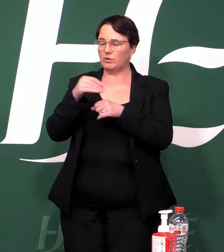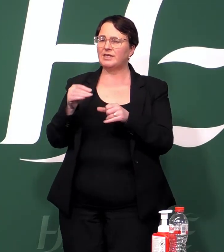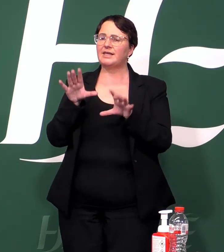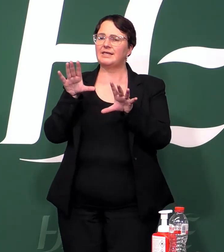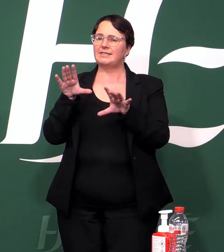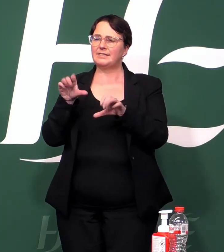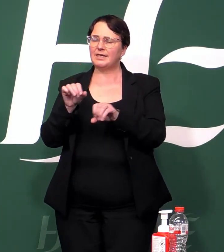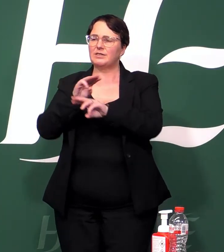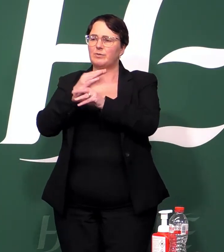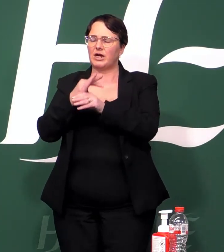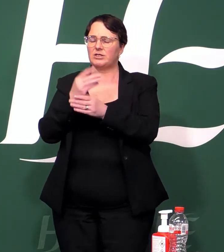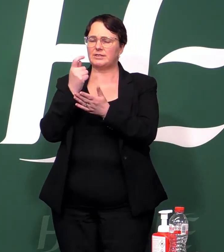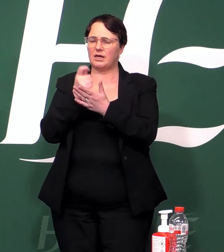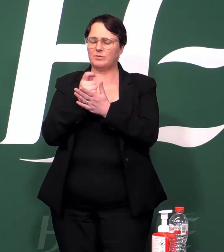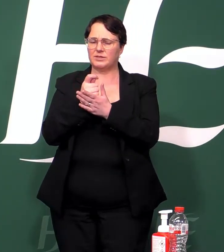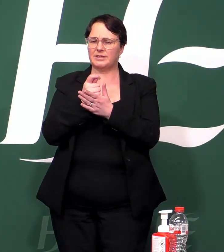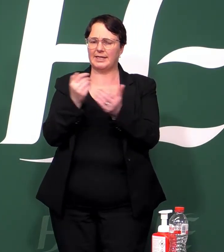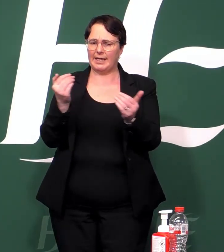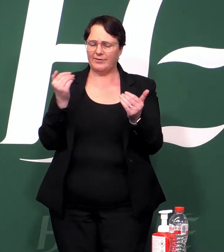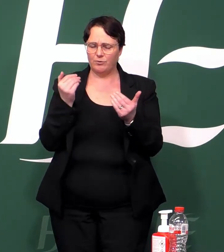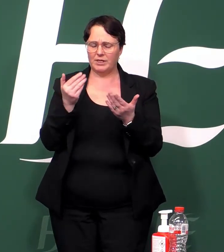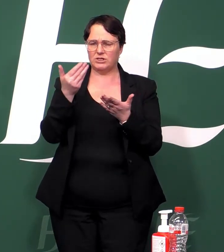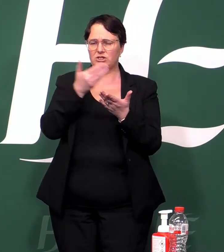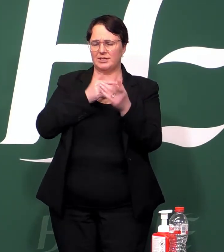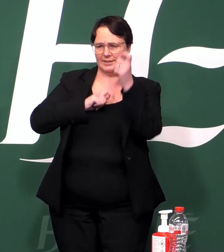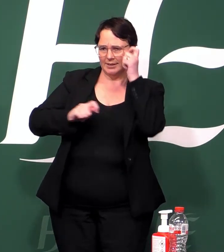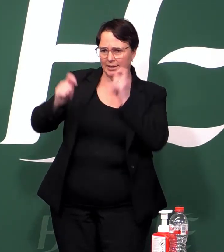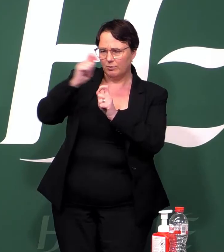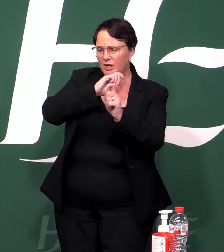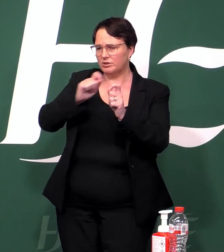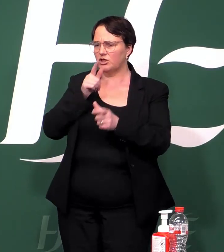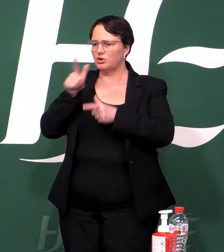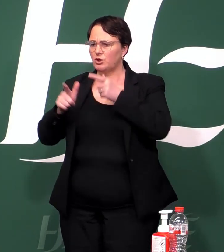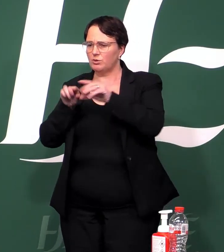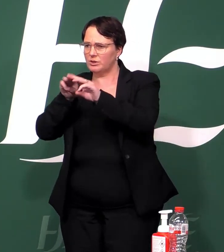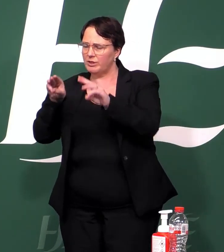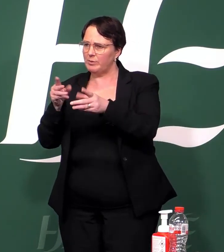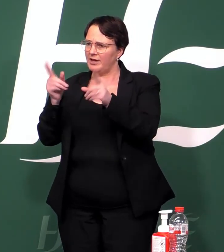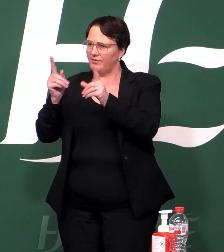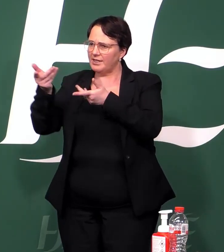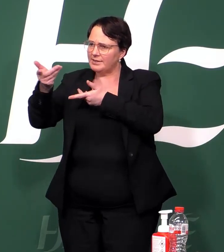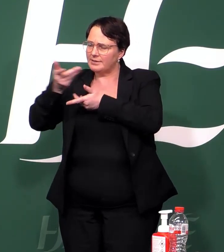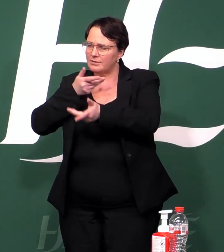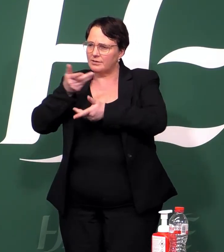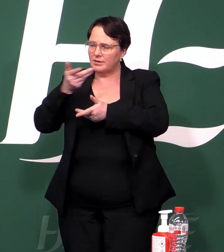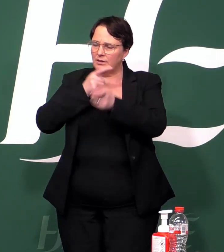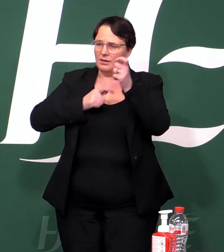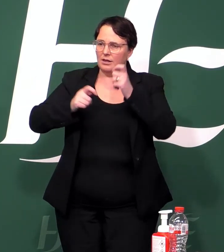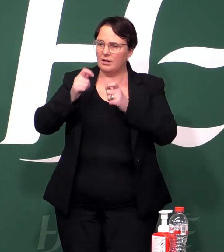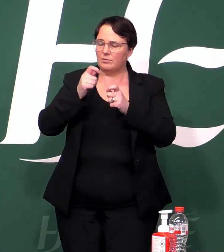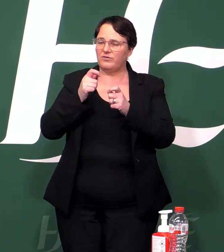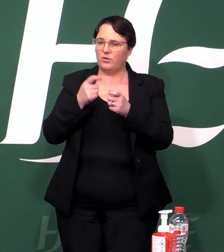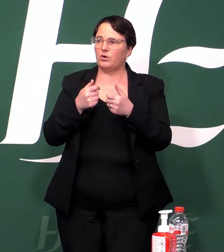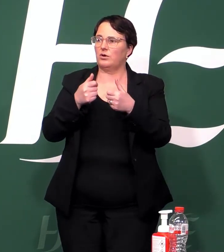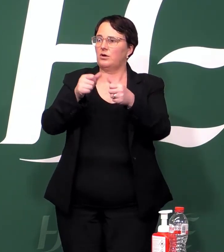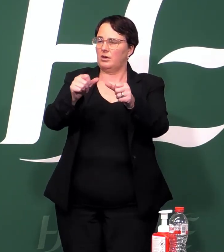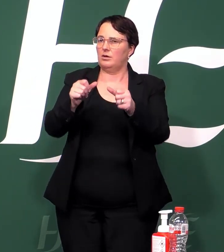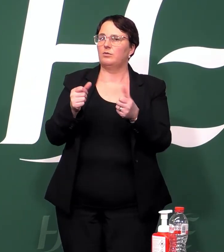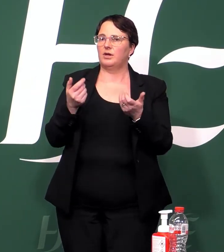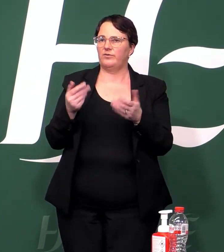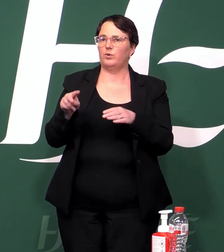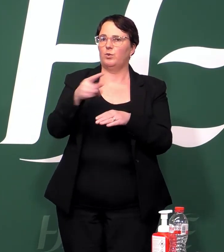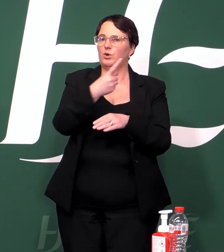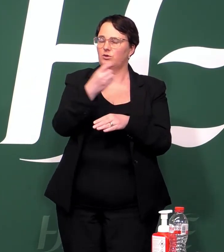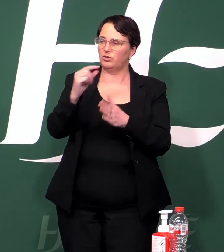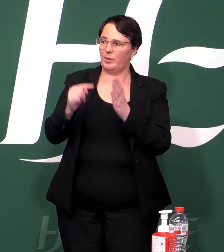time to take the information, take advice, talk to people. Now we are seeing, as I said, you know, we're over the 100,000. We still have some way to